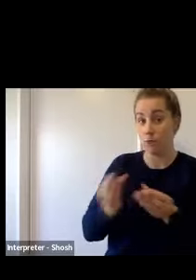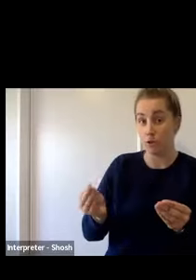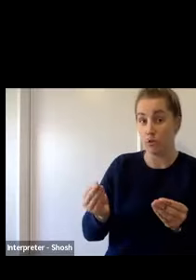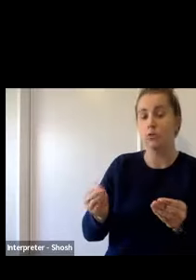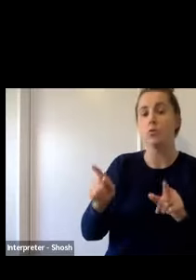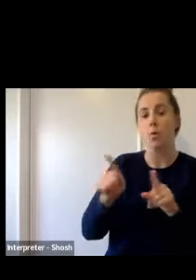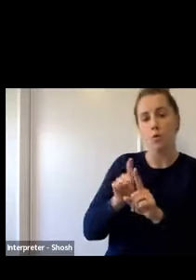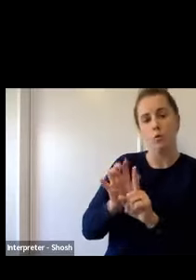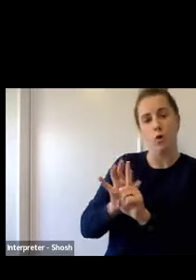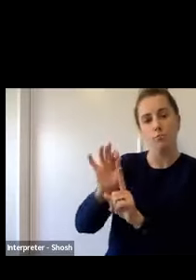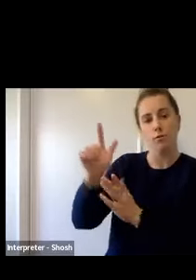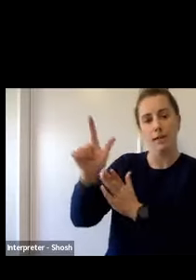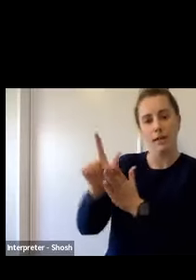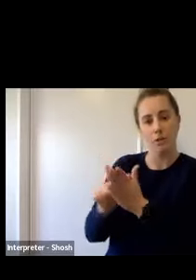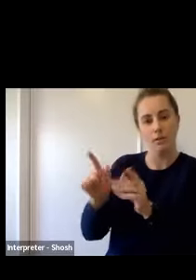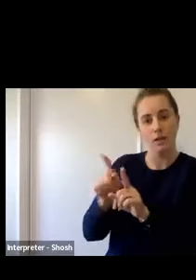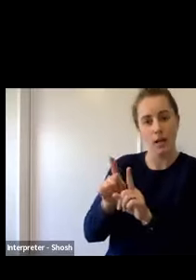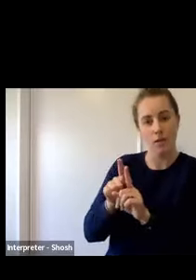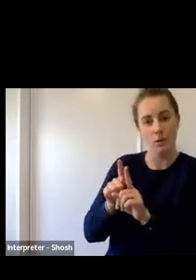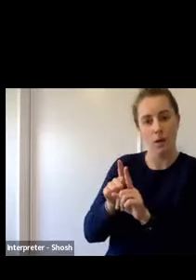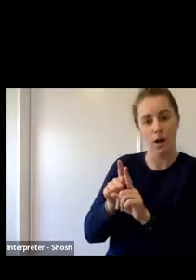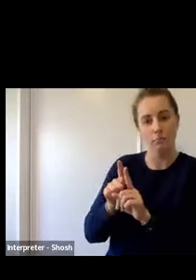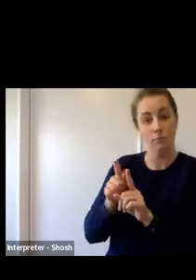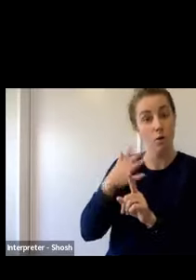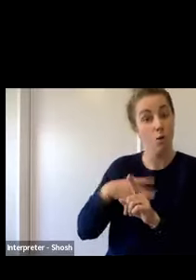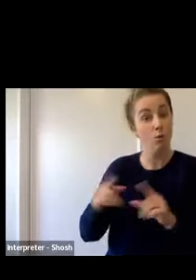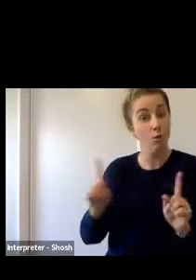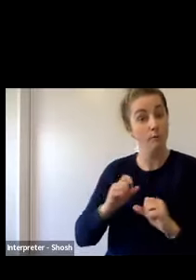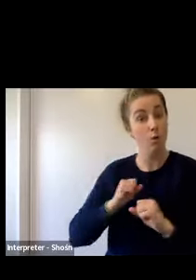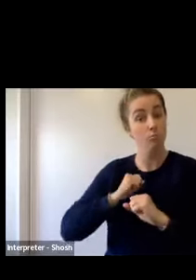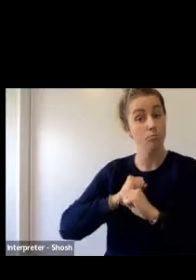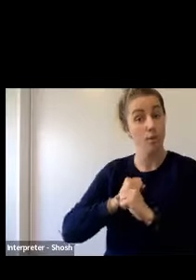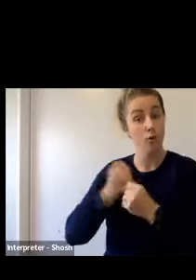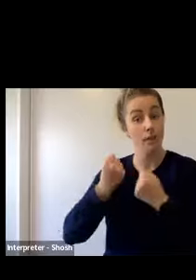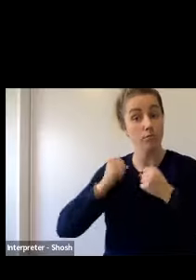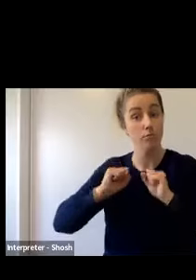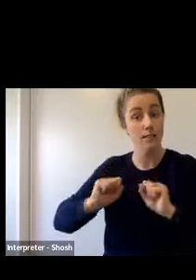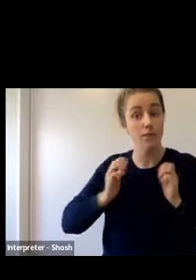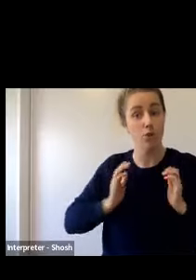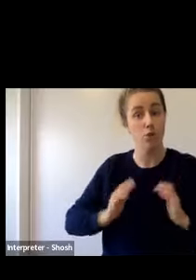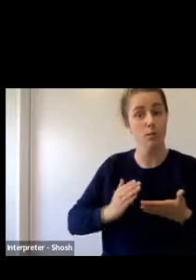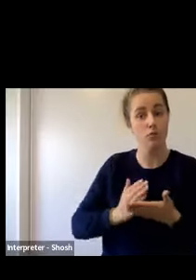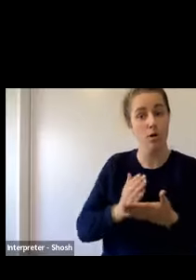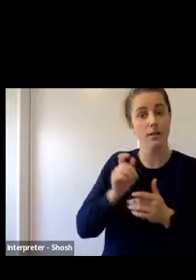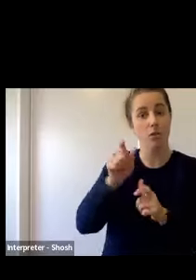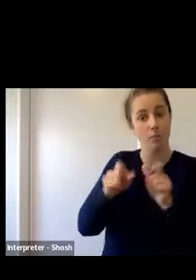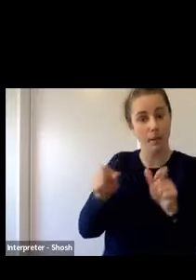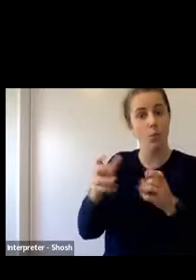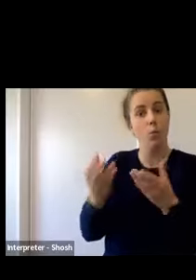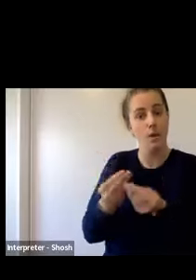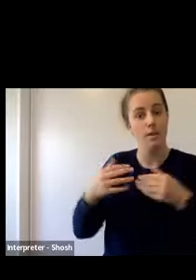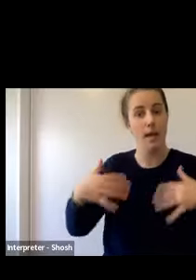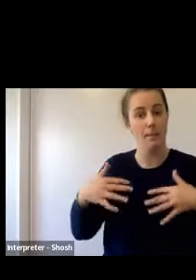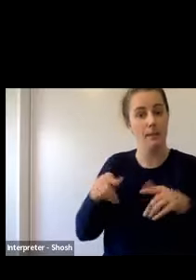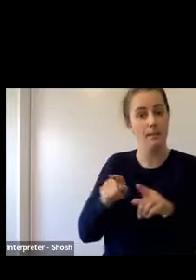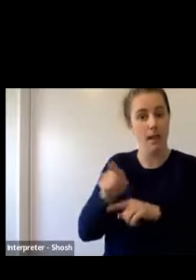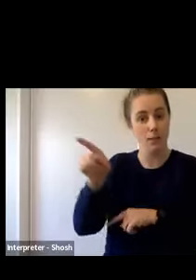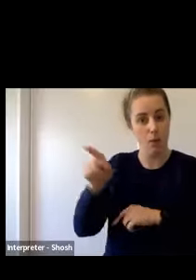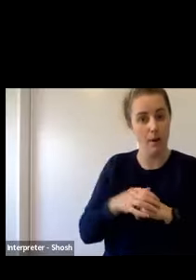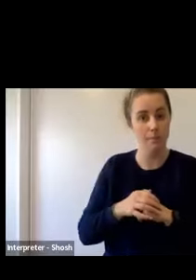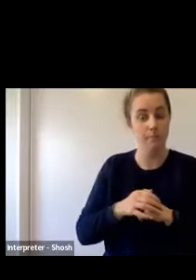also improving legislation with a view of promoting and protecting the human rights of people with epilepsy.